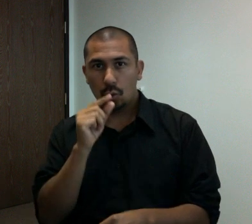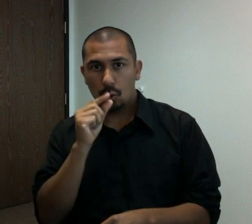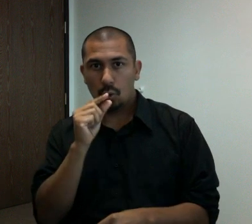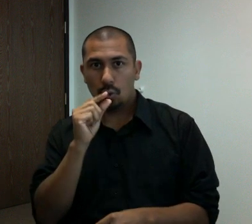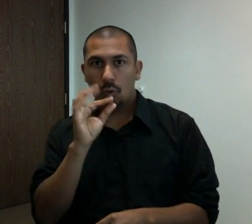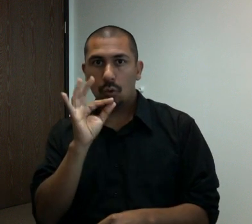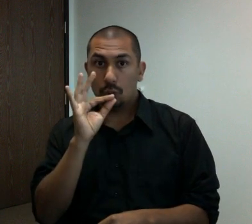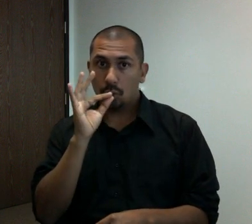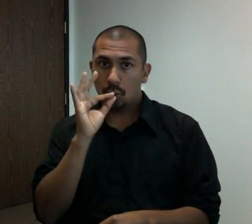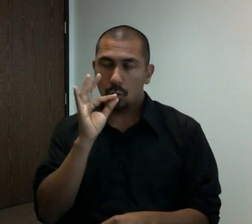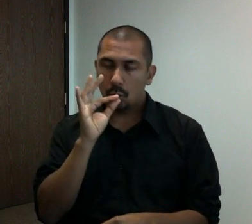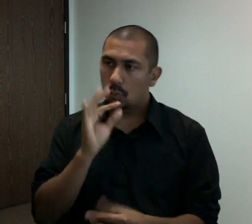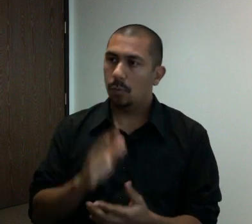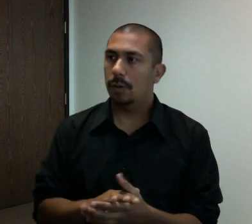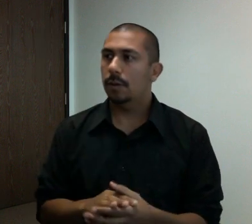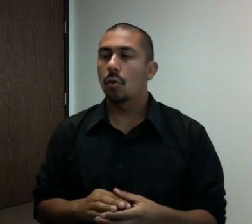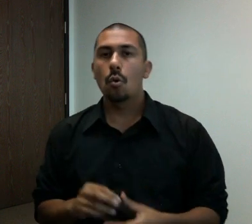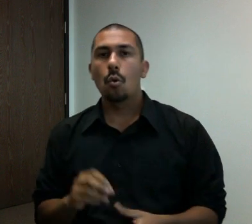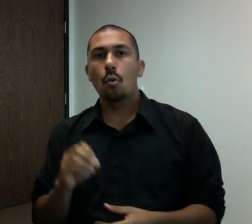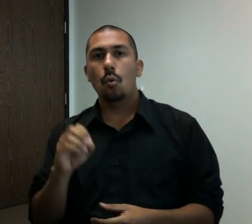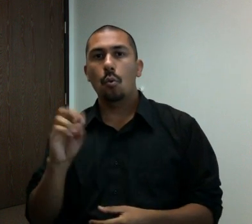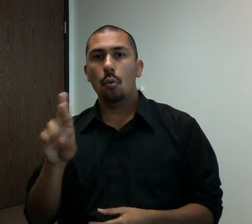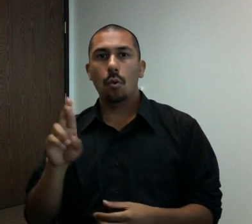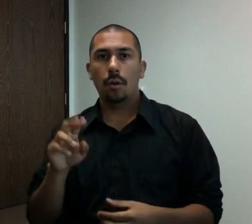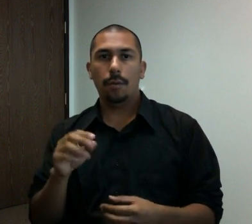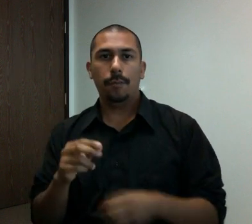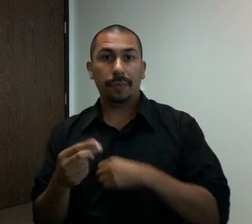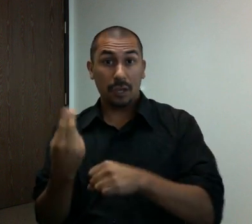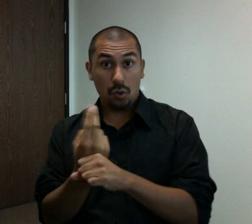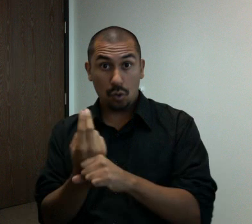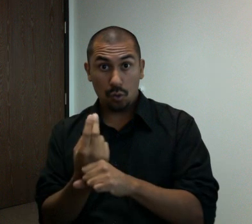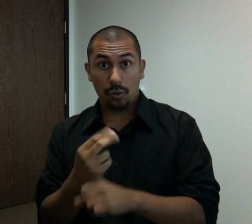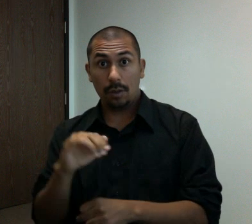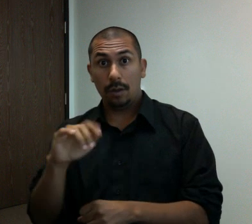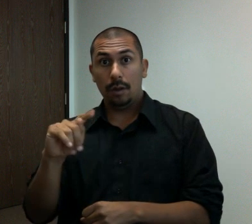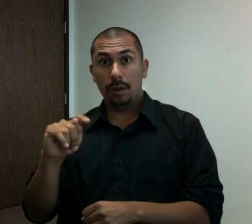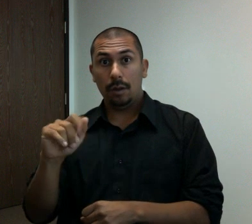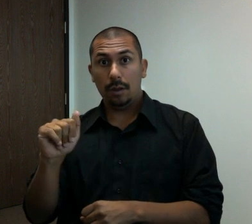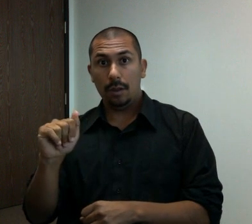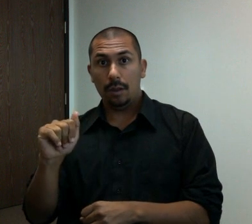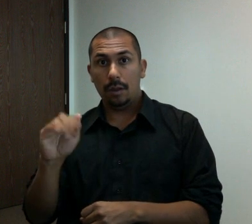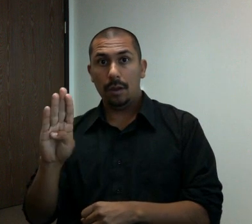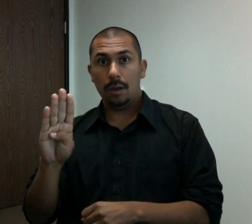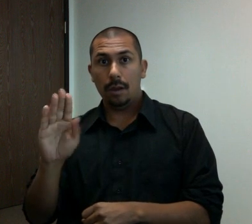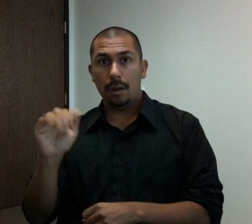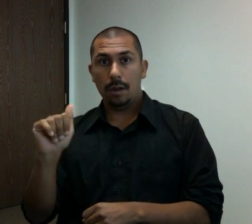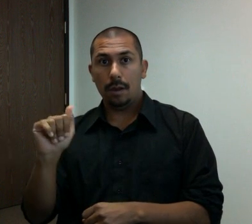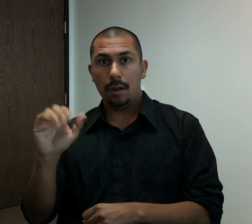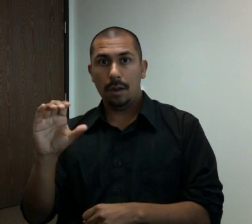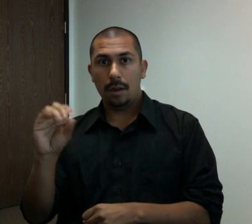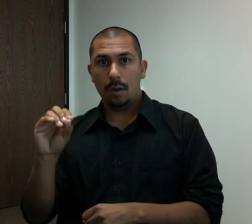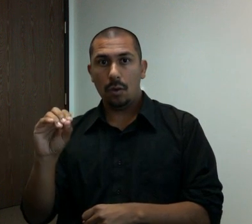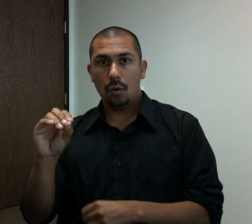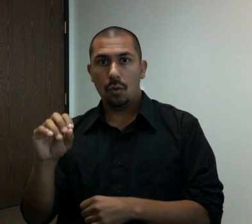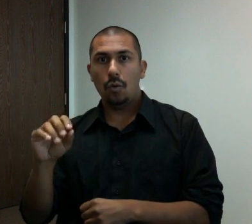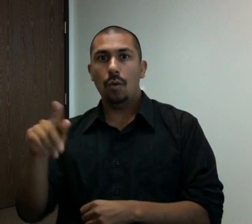information on that issue. And so they start to think about discourse communities and how writers respond to each